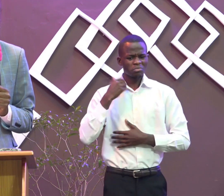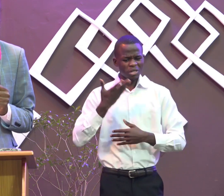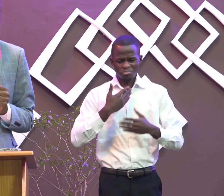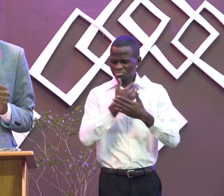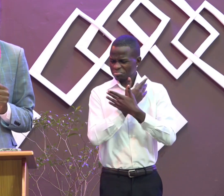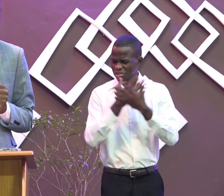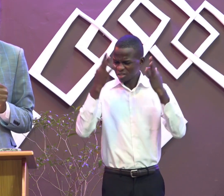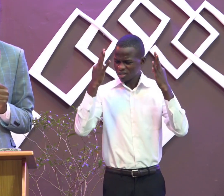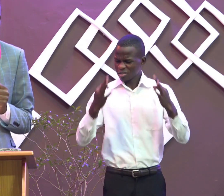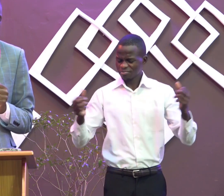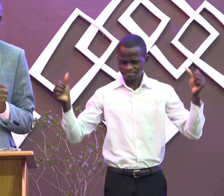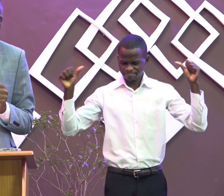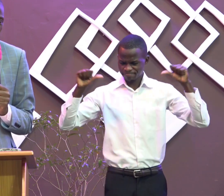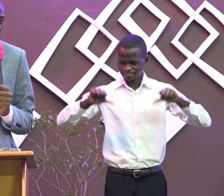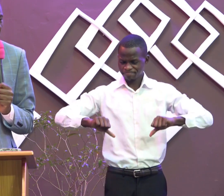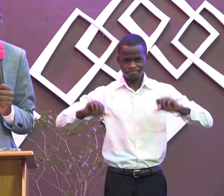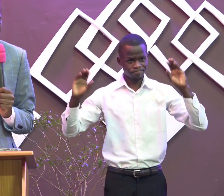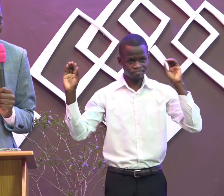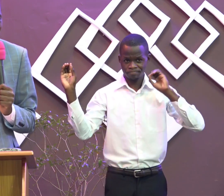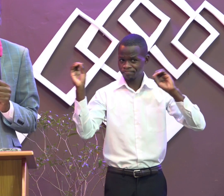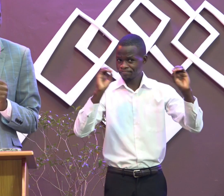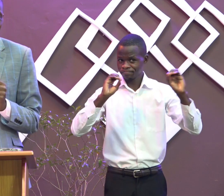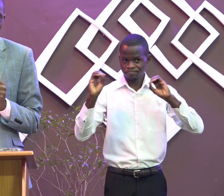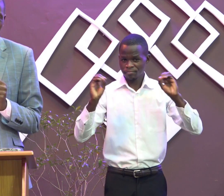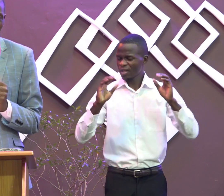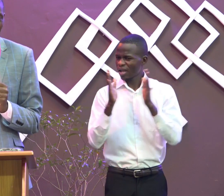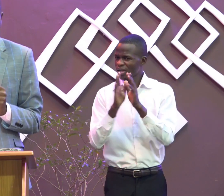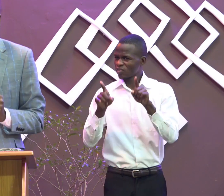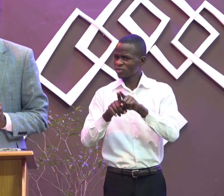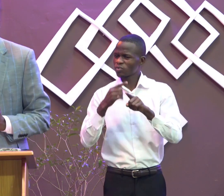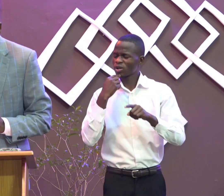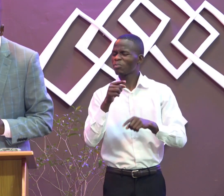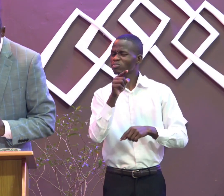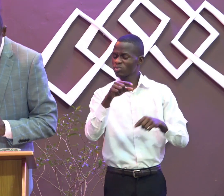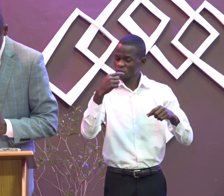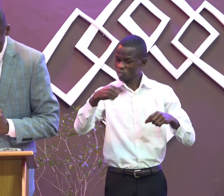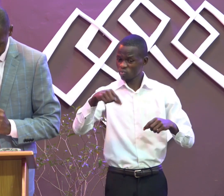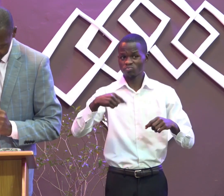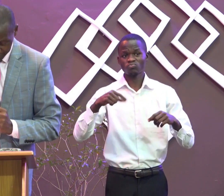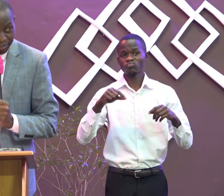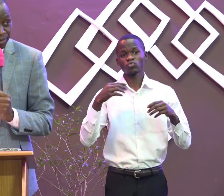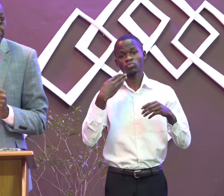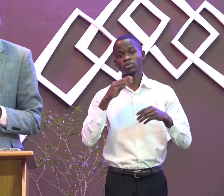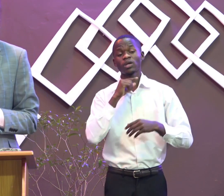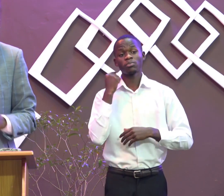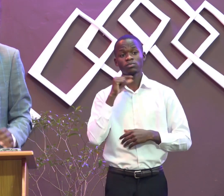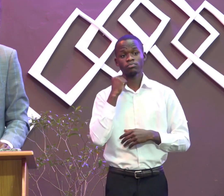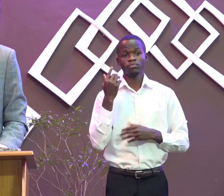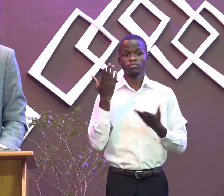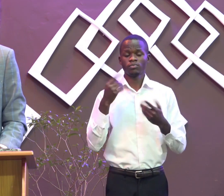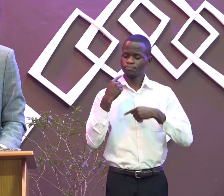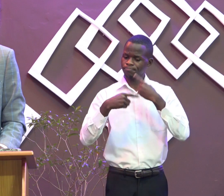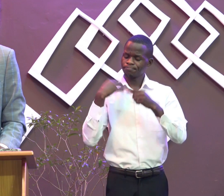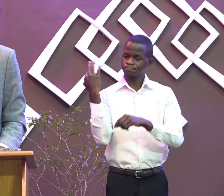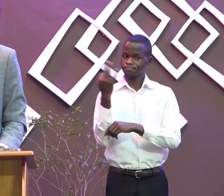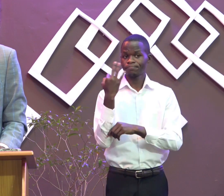kyonna kituinza gamanti chechine chinzo kumugana okubera nga asumba. Is a pastor that we do